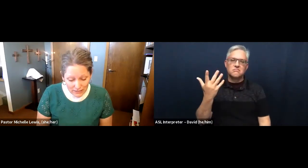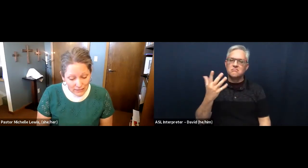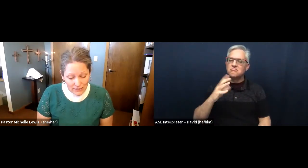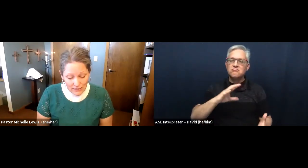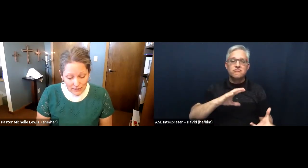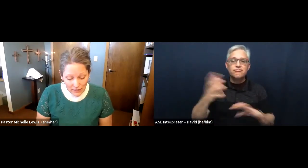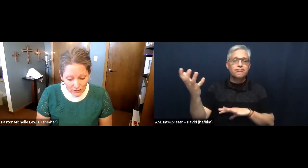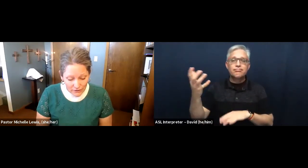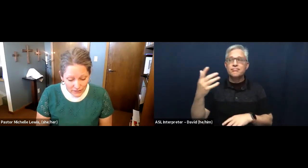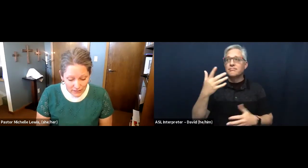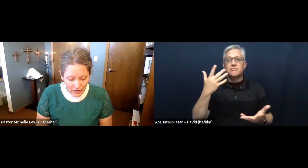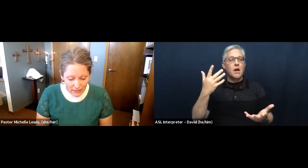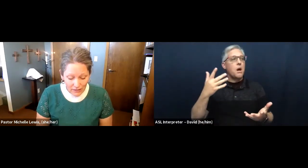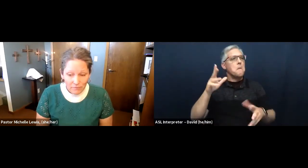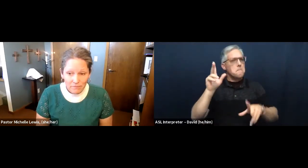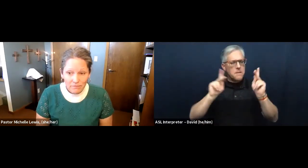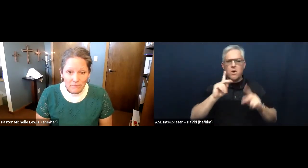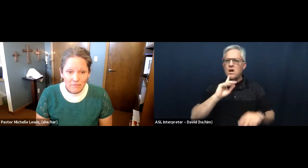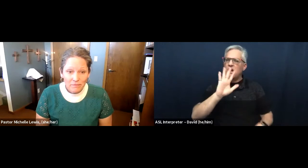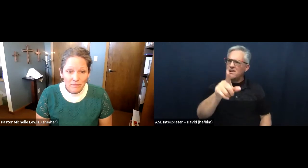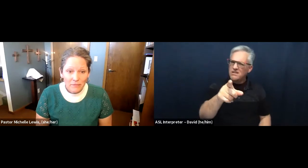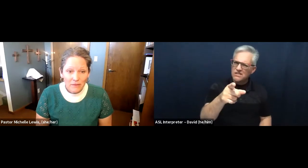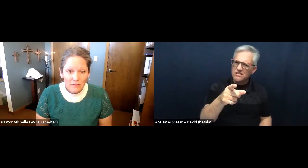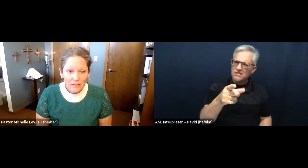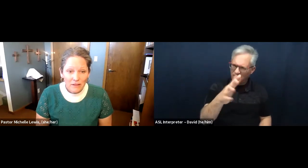and sins in our society.